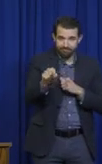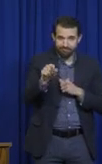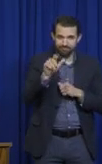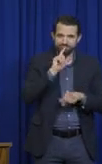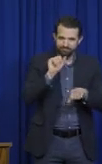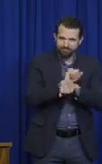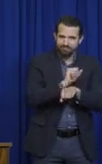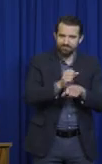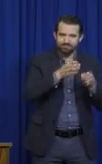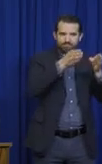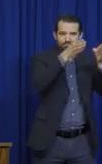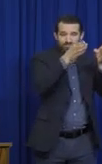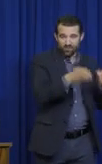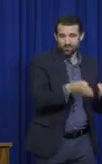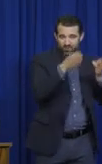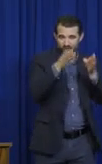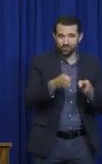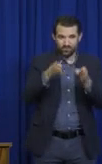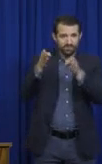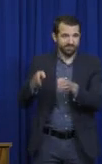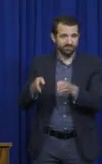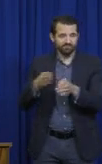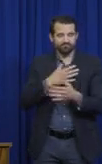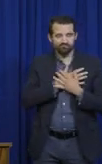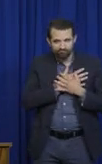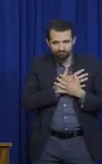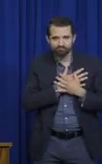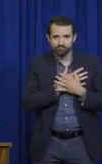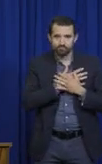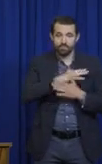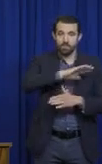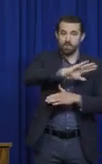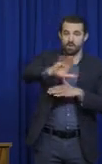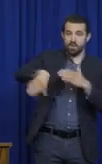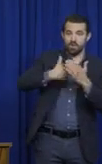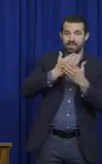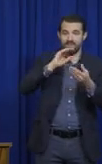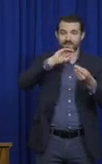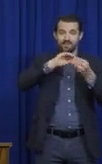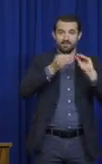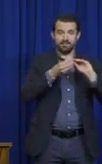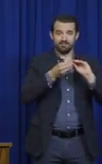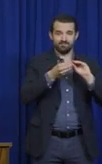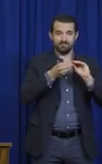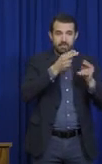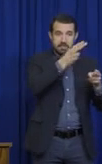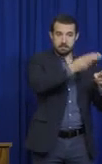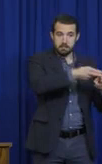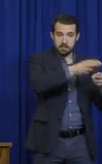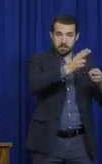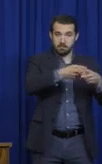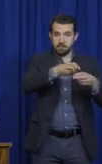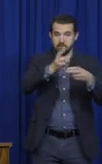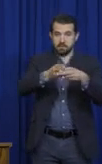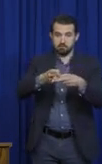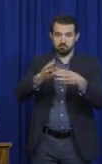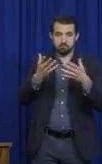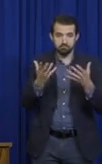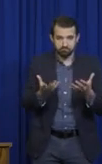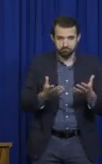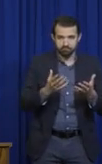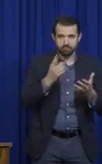Maine say, every one of these numbers has a name. And I just want to take a moment to make sure we all acknowledge